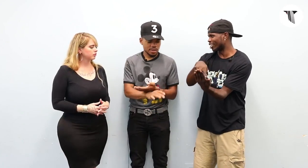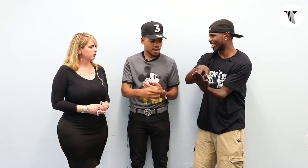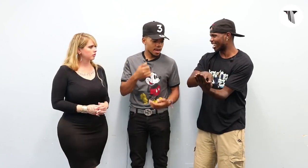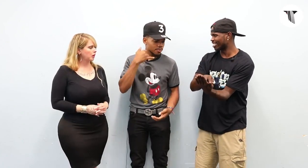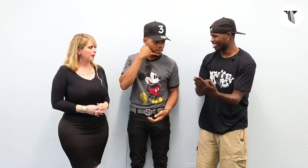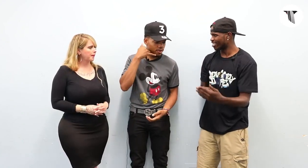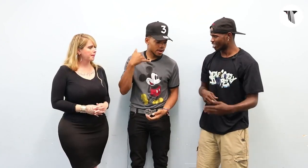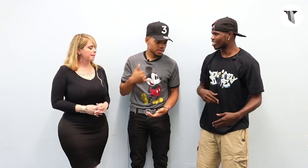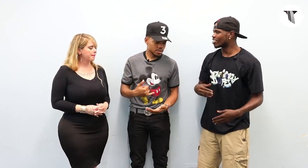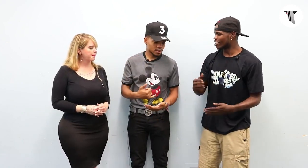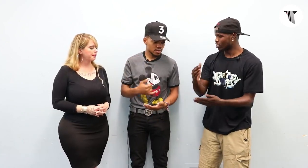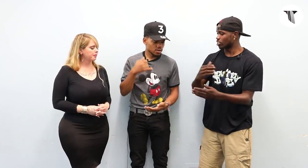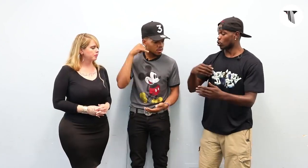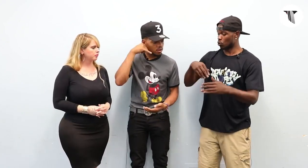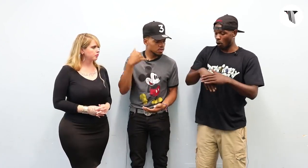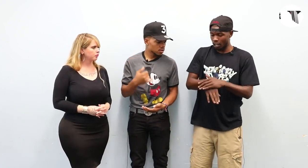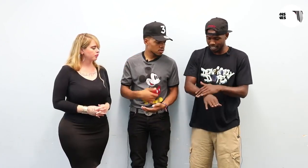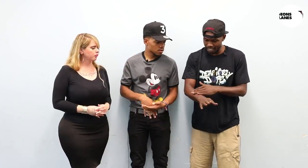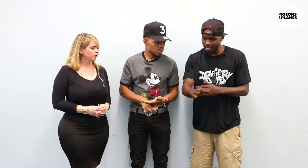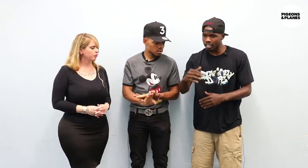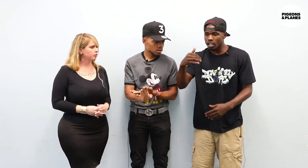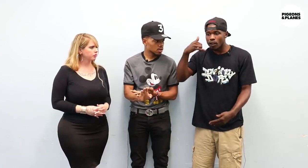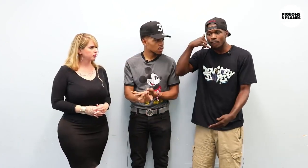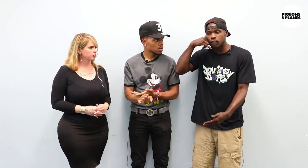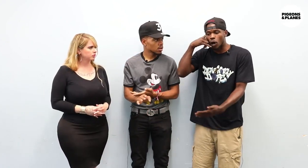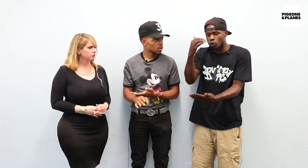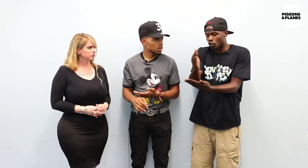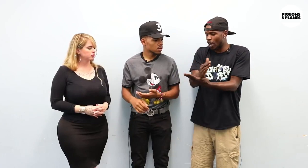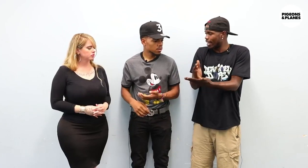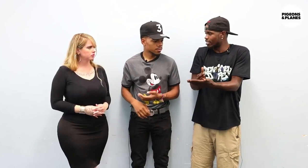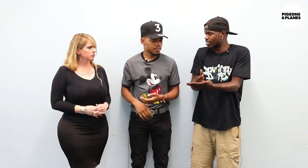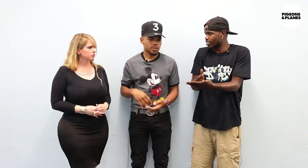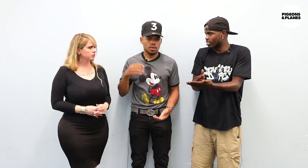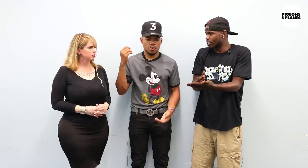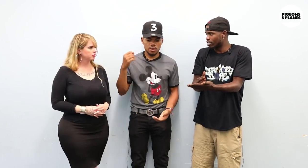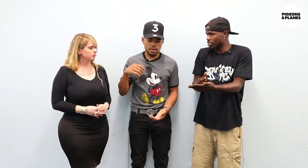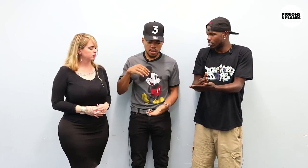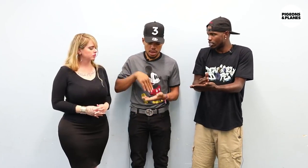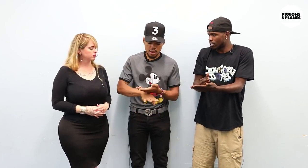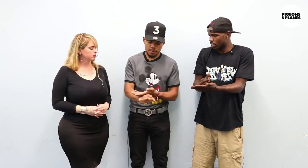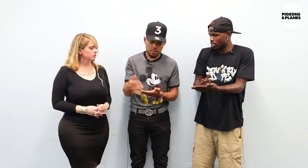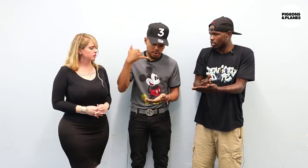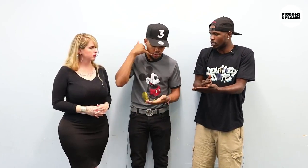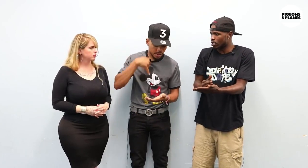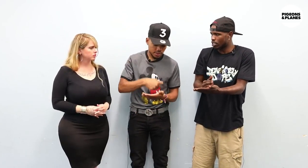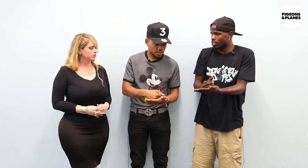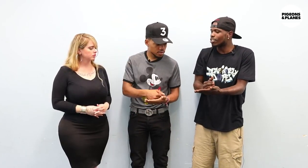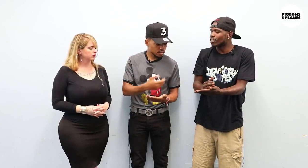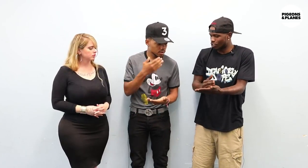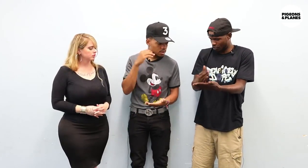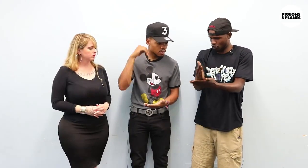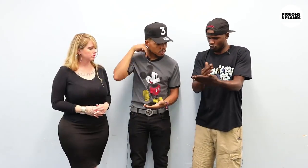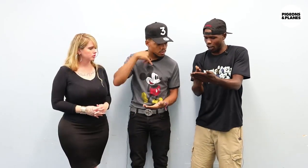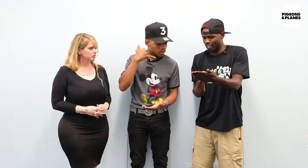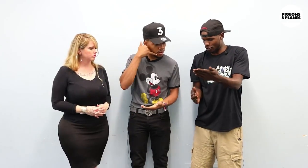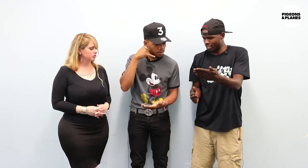walked in the Apple with cracks. So you walked in, phone cracked. Walked in the Apple with cracks. Crack with screen.